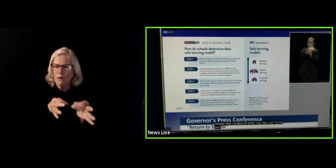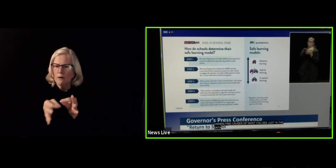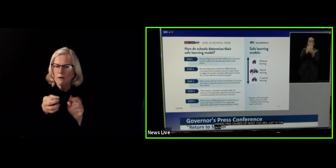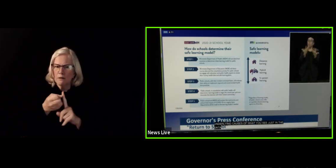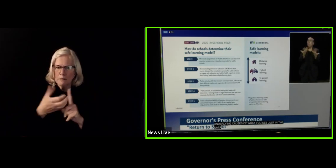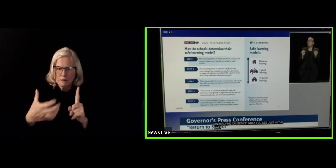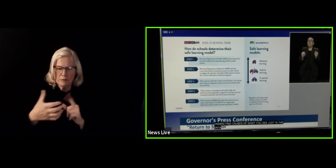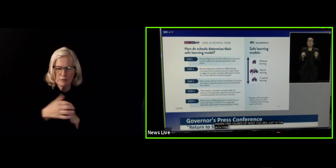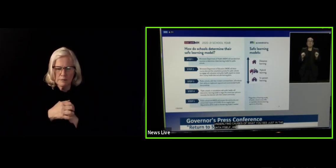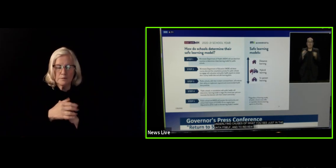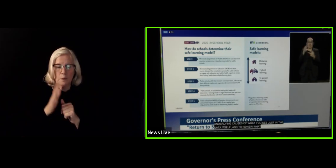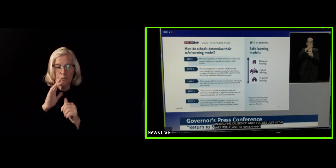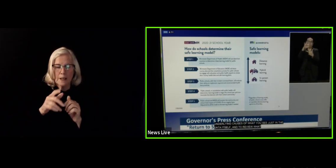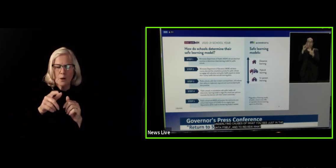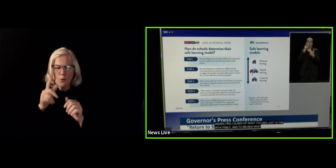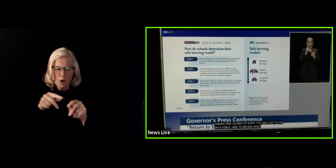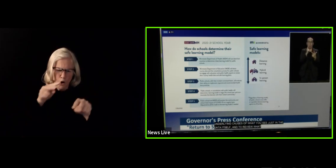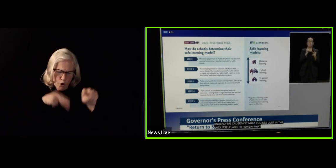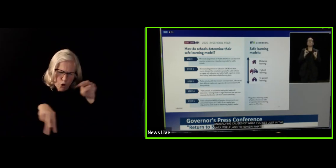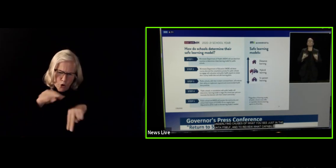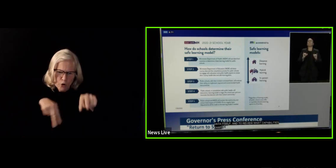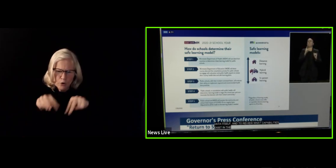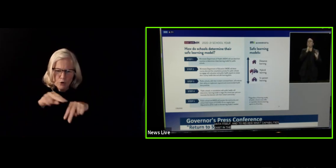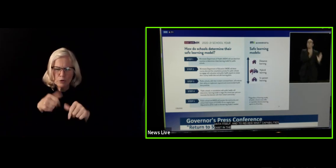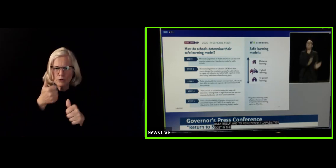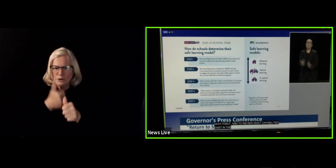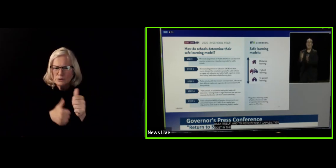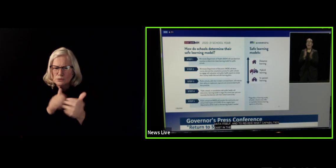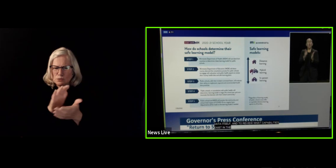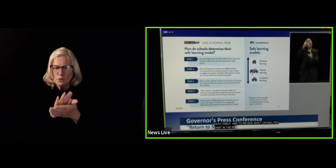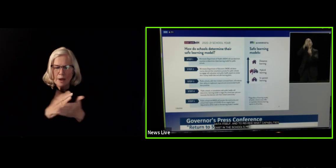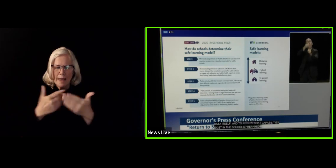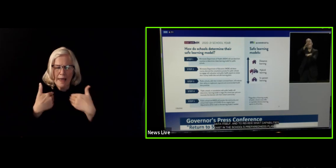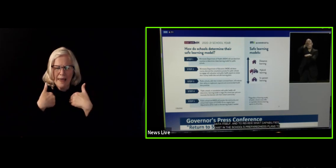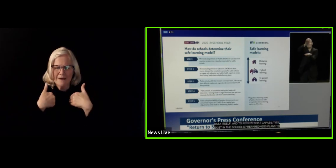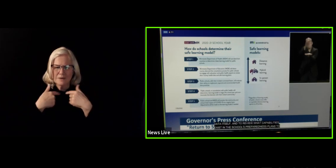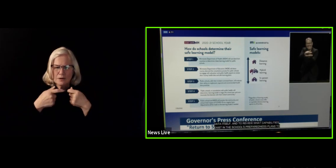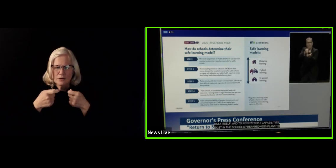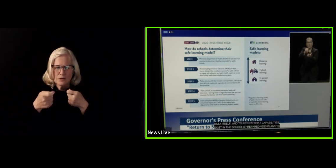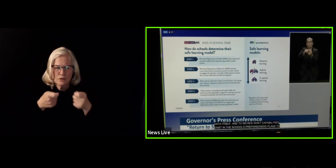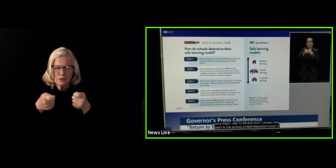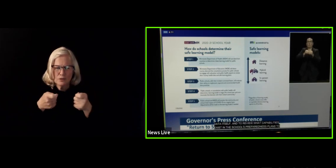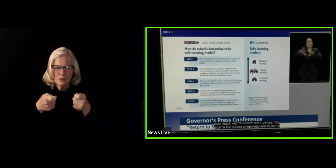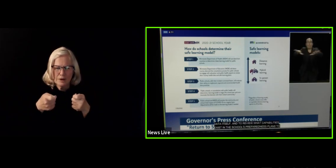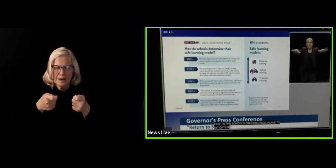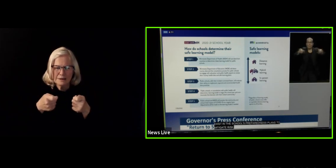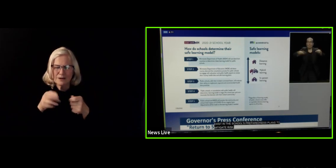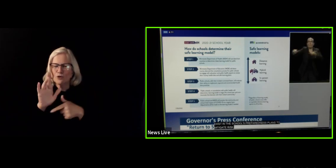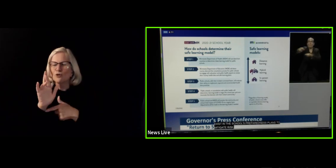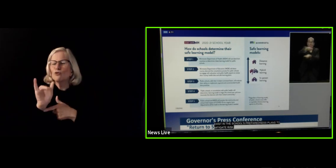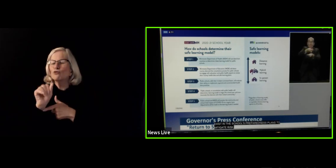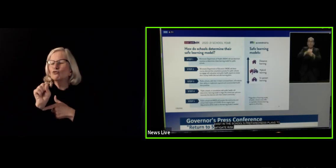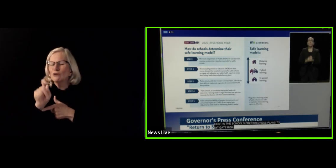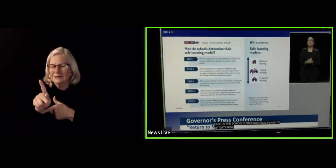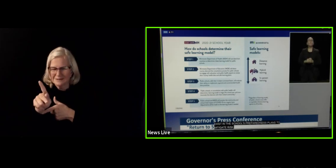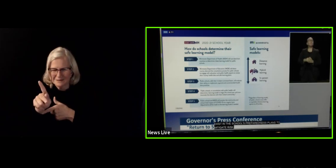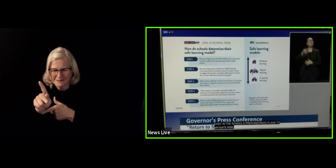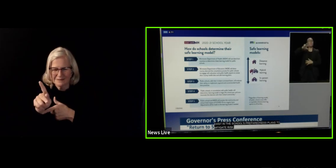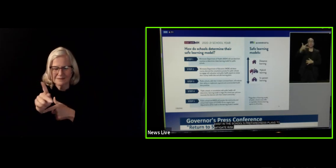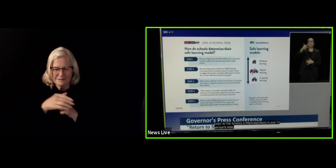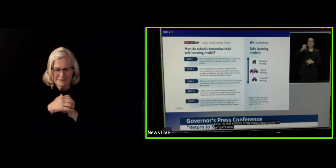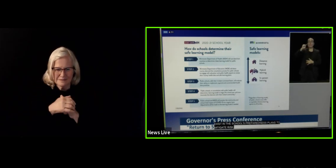school's preparedness plans to mitigate risk. Third, the public schools and each of them has an